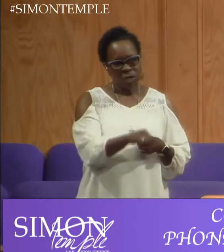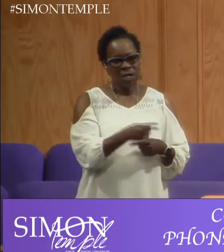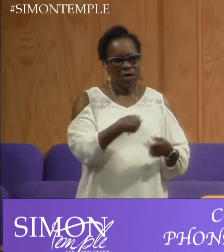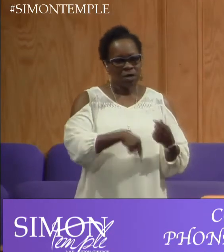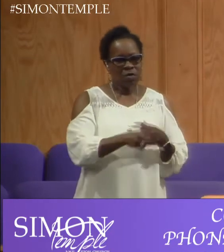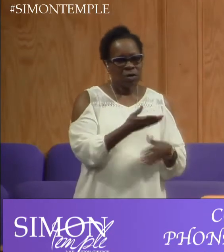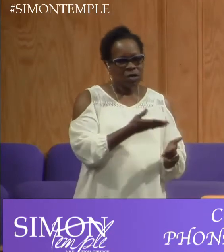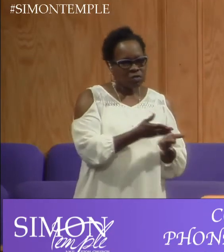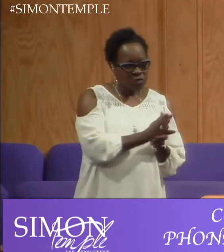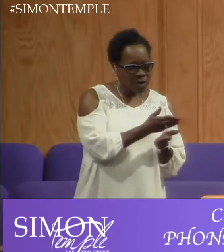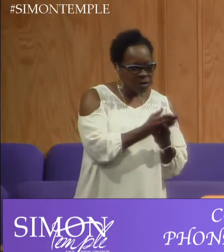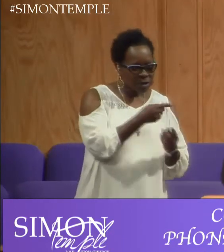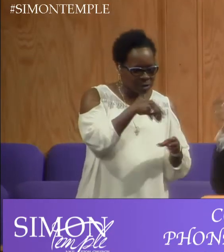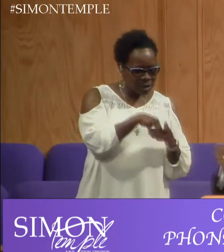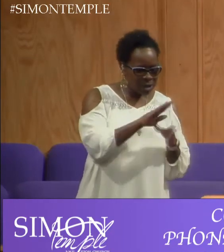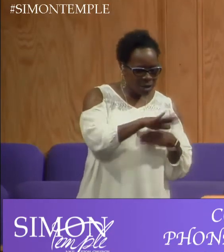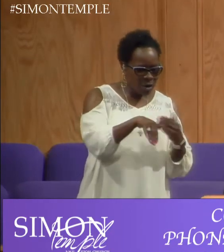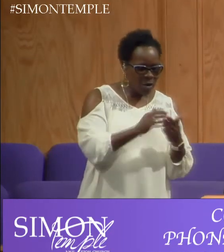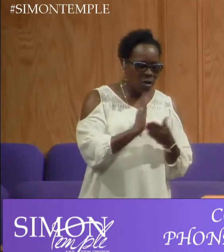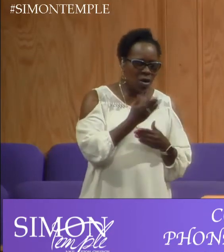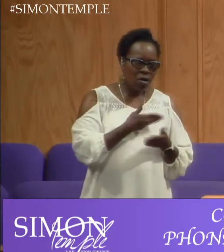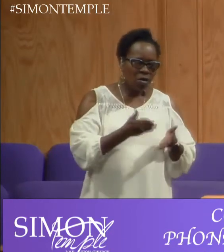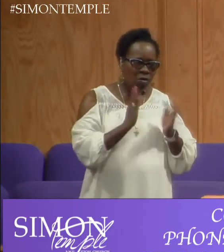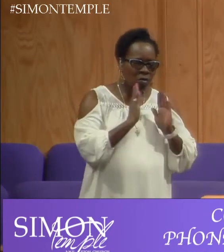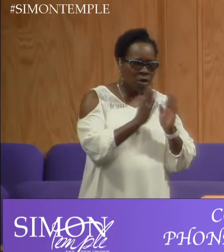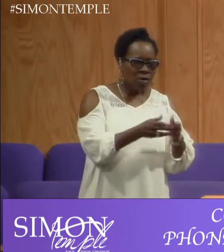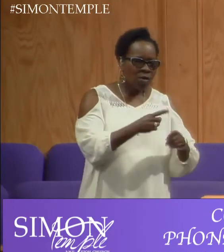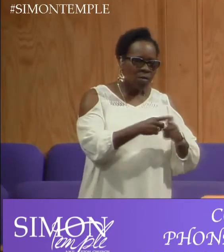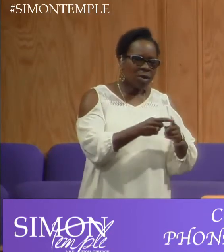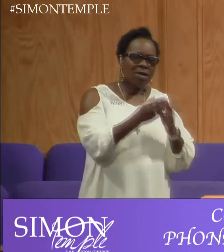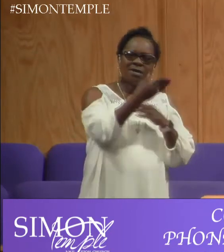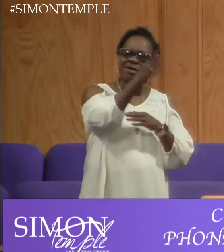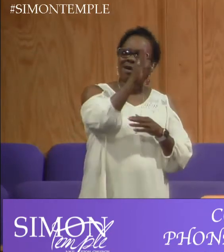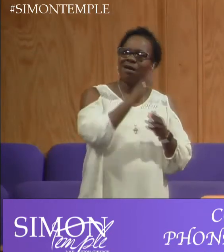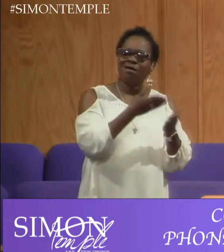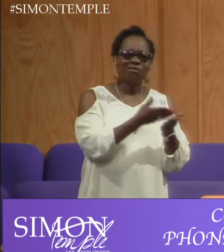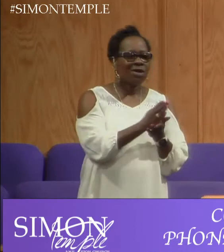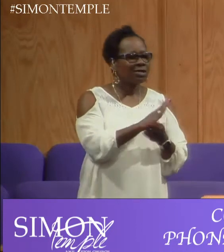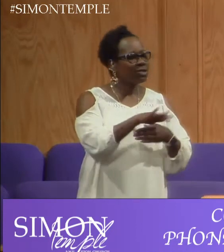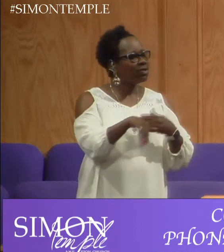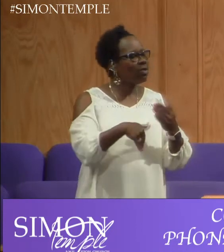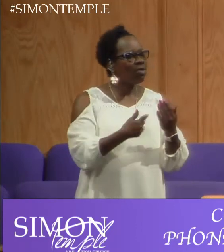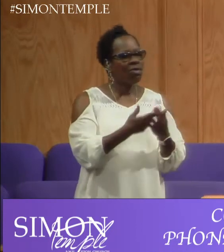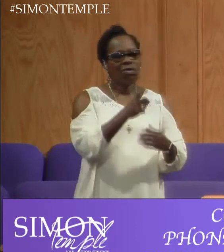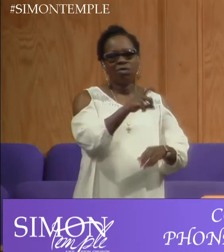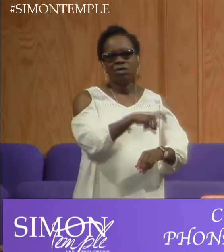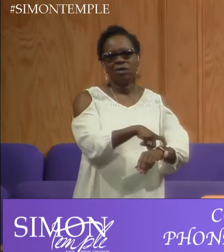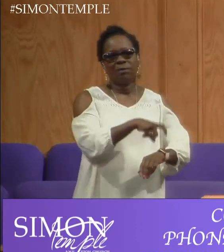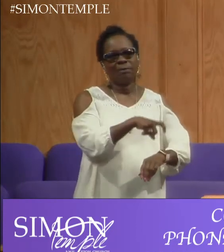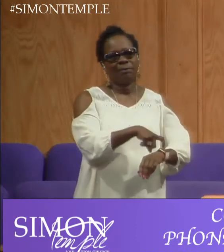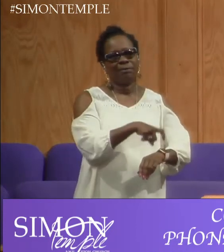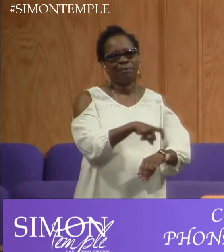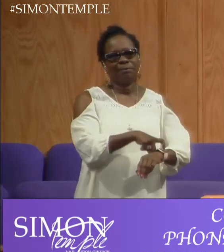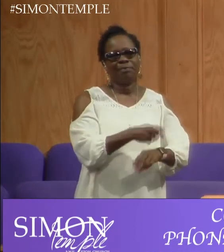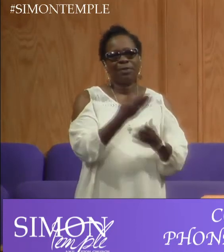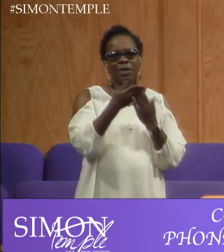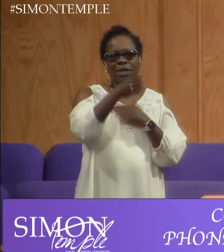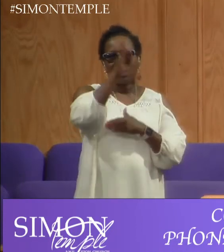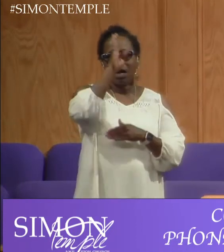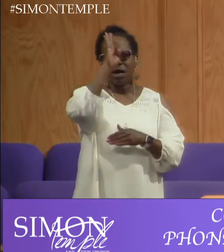is righteous all the time. We're unrighteous, but he is righteous. He is the righteous judge, and he will save